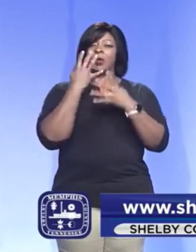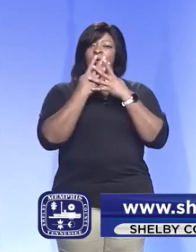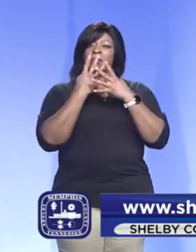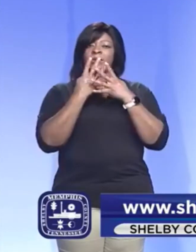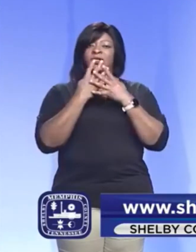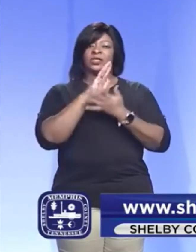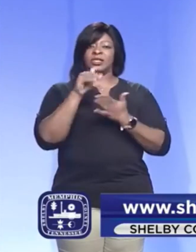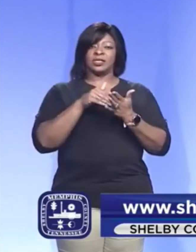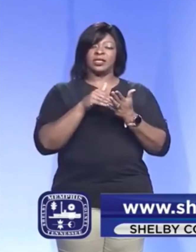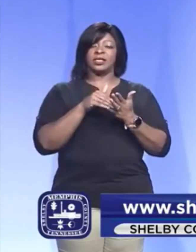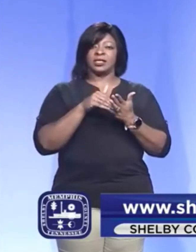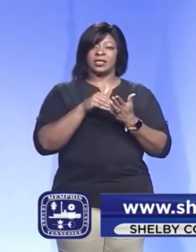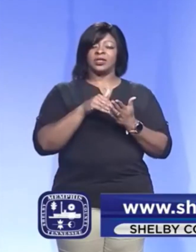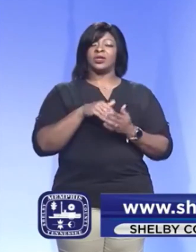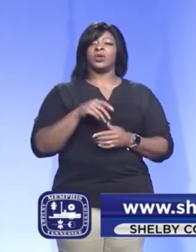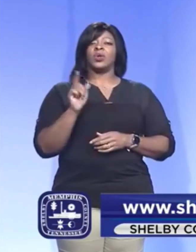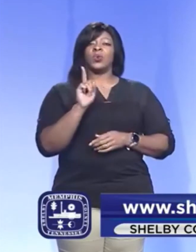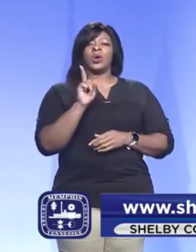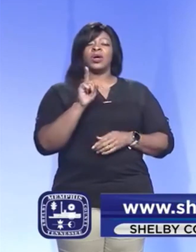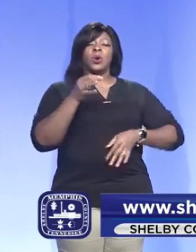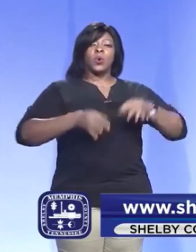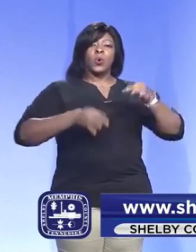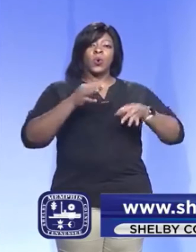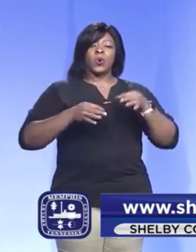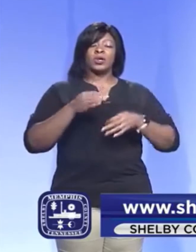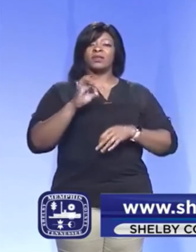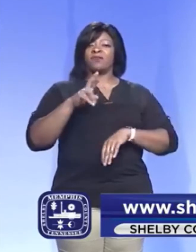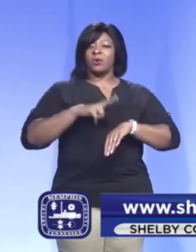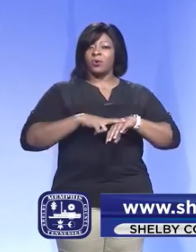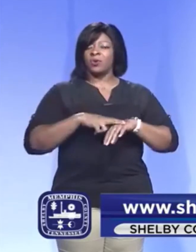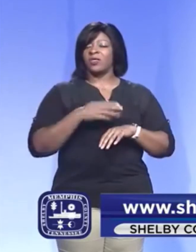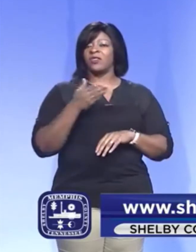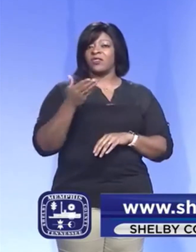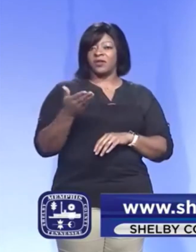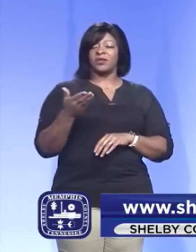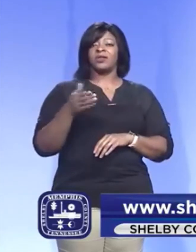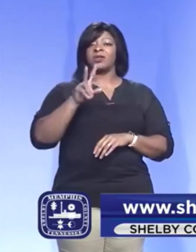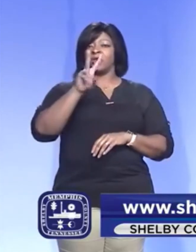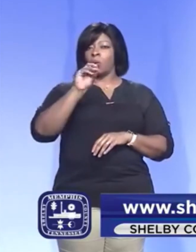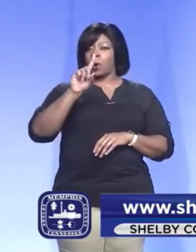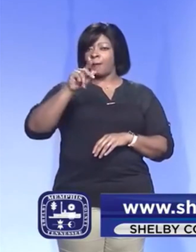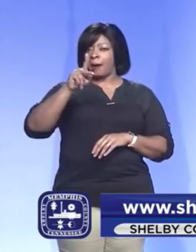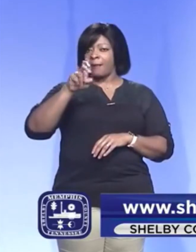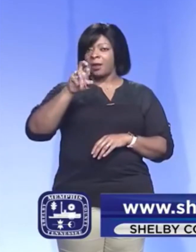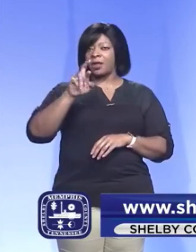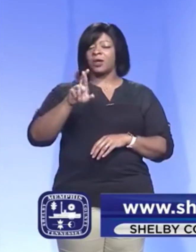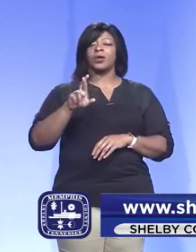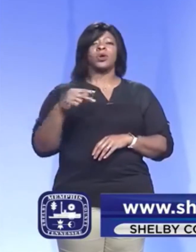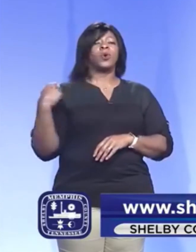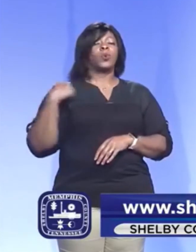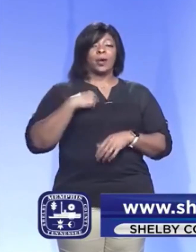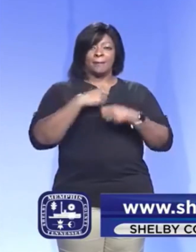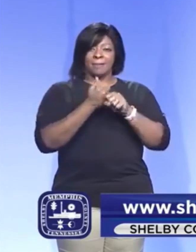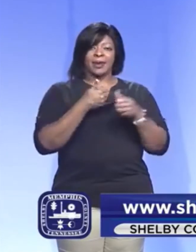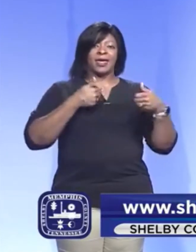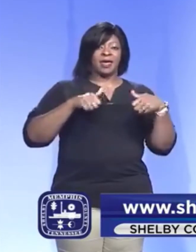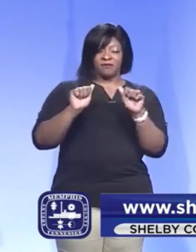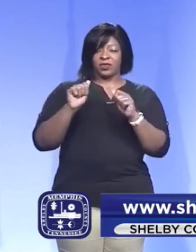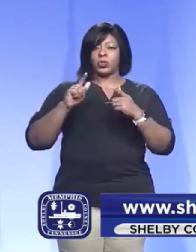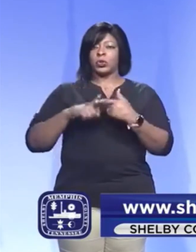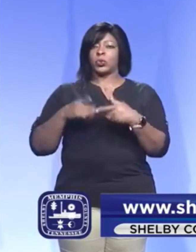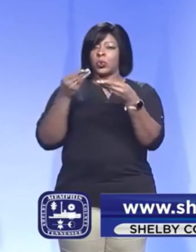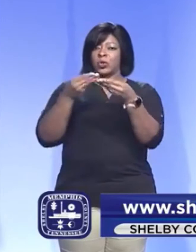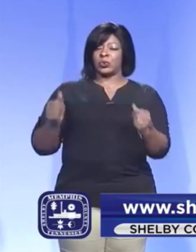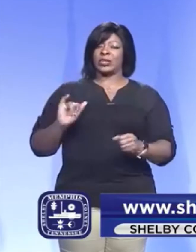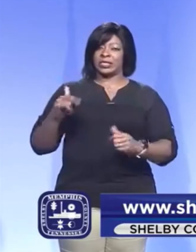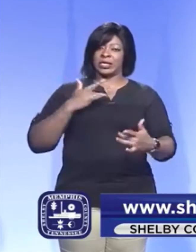Center, where the courts are there, 201 Poplar. We have made efforts to address that,